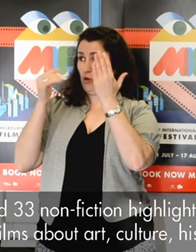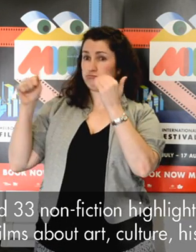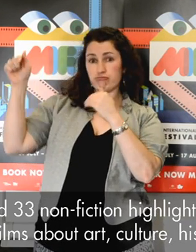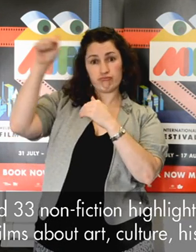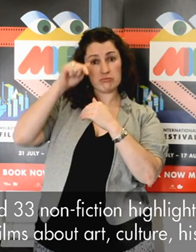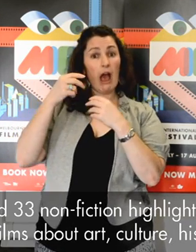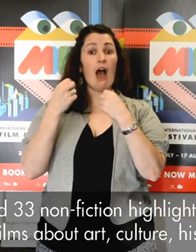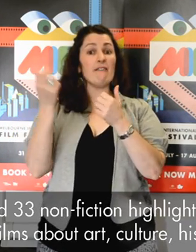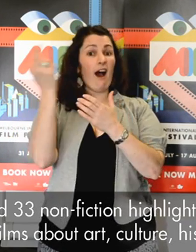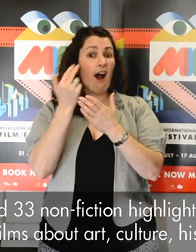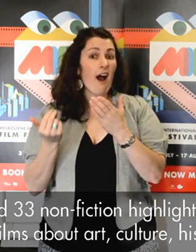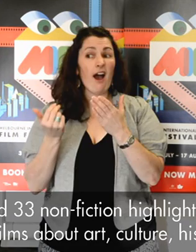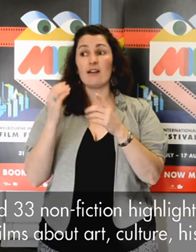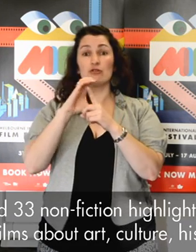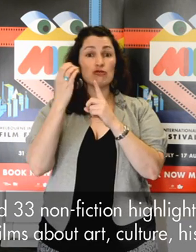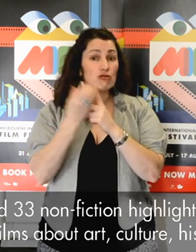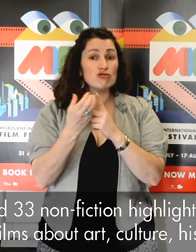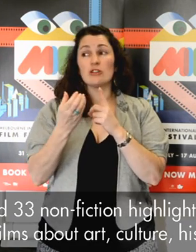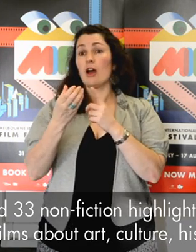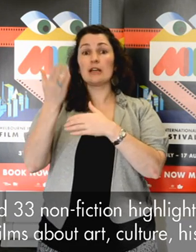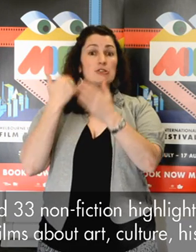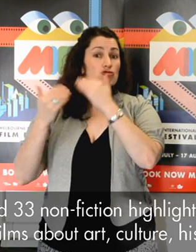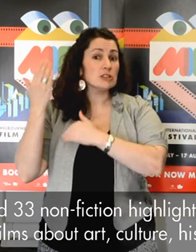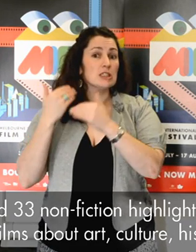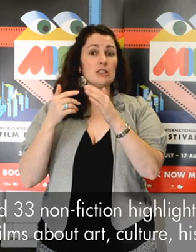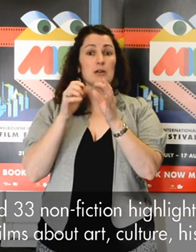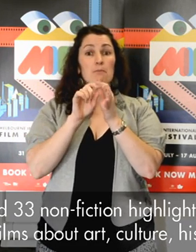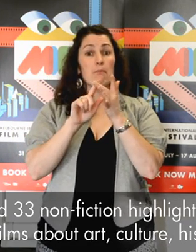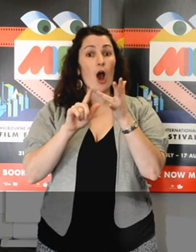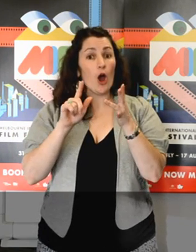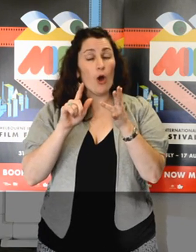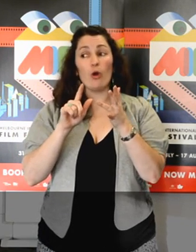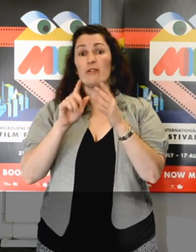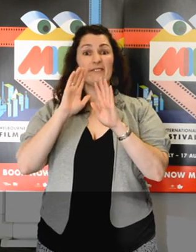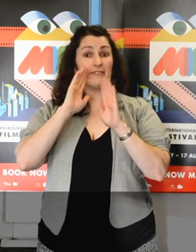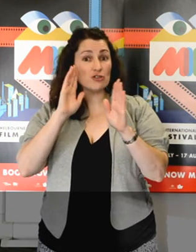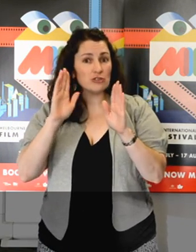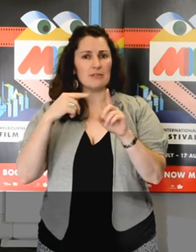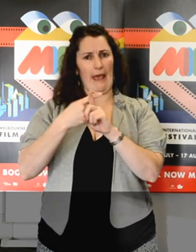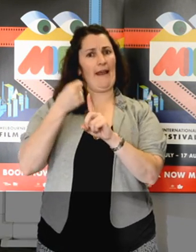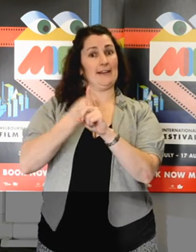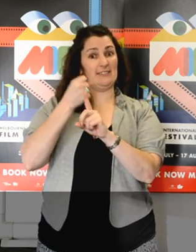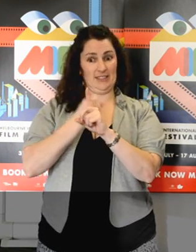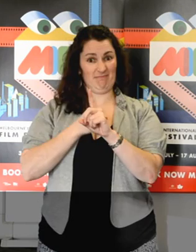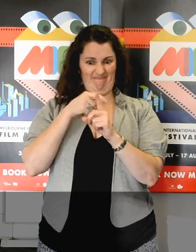art, culture, history, biography, fashion, and activism.